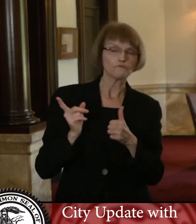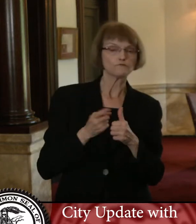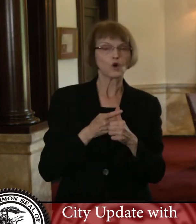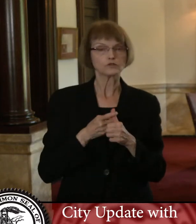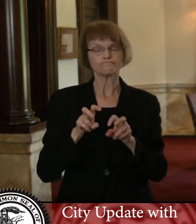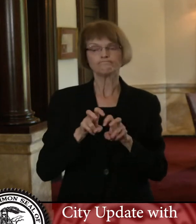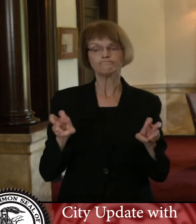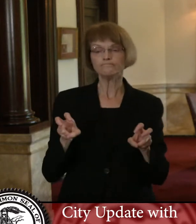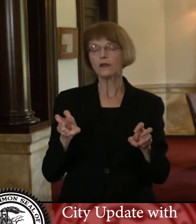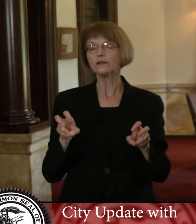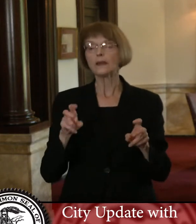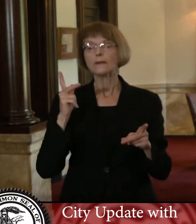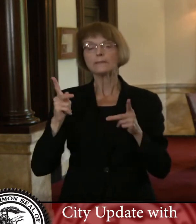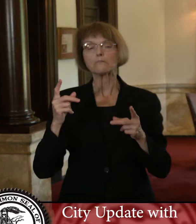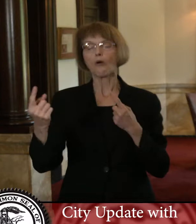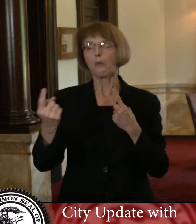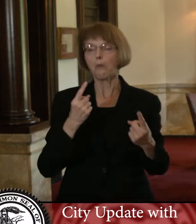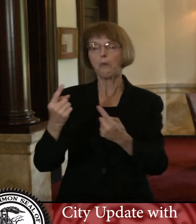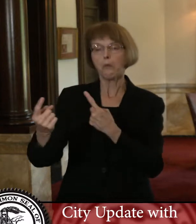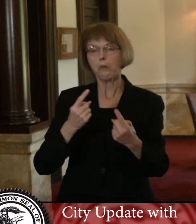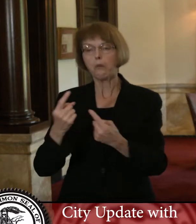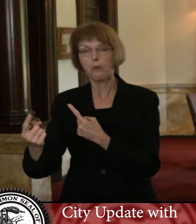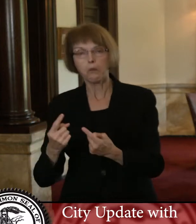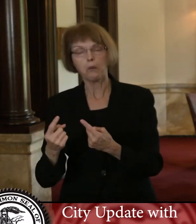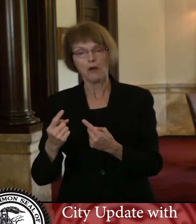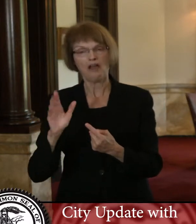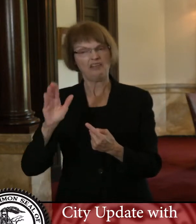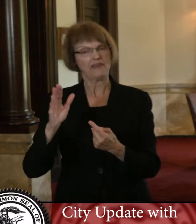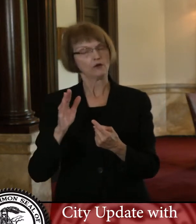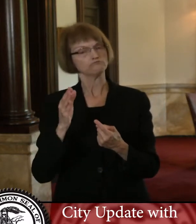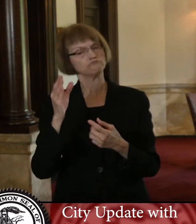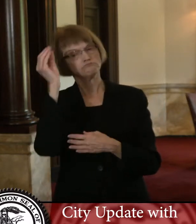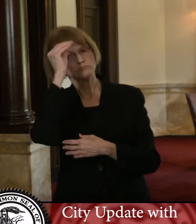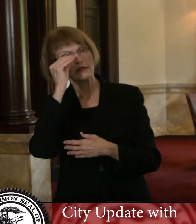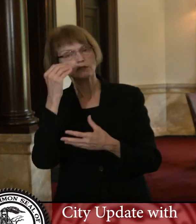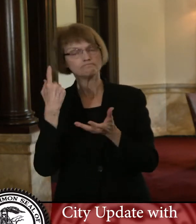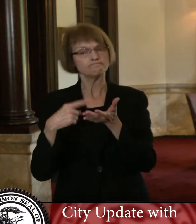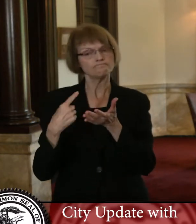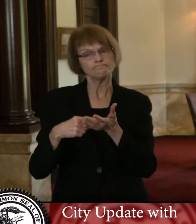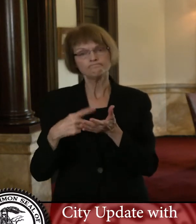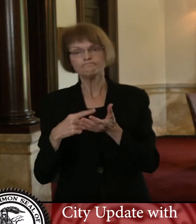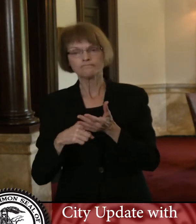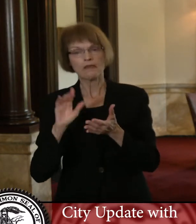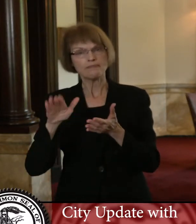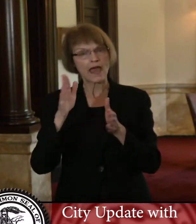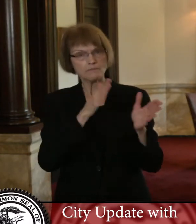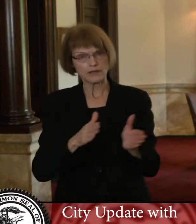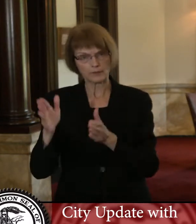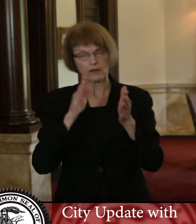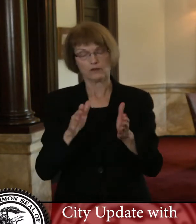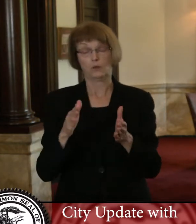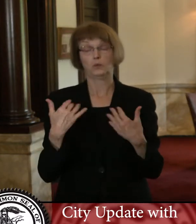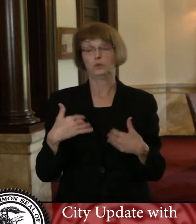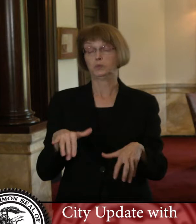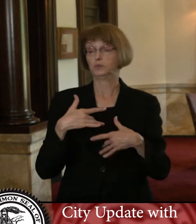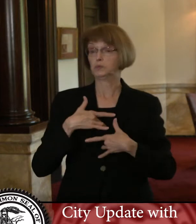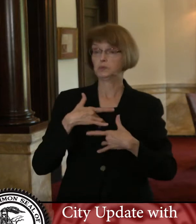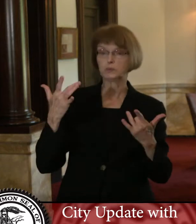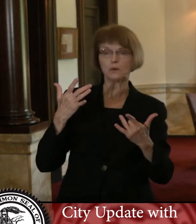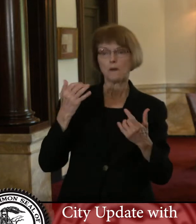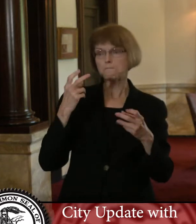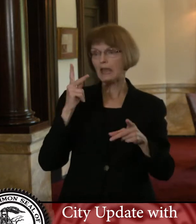feedback from residents about the proposed framework. It was great to see so many people stay engaged with their city government throughout